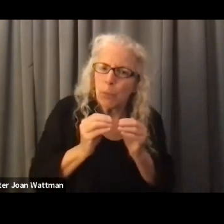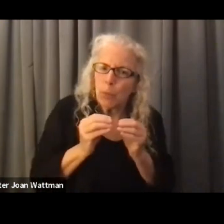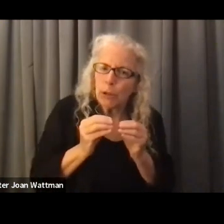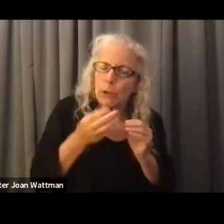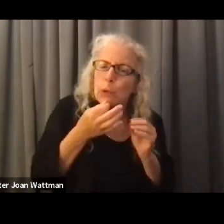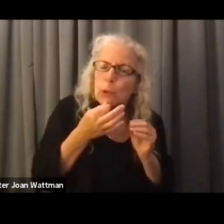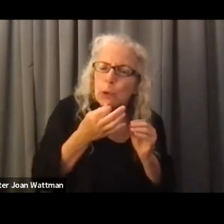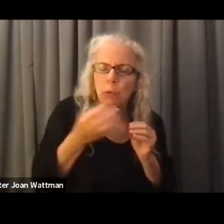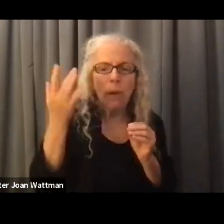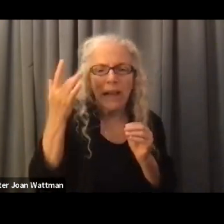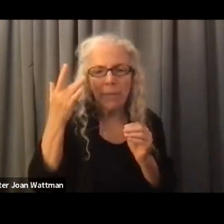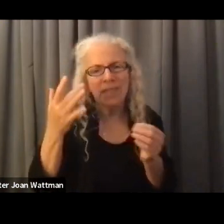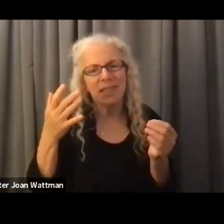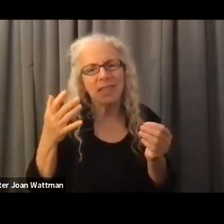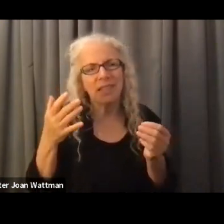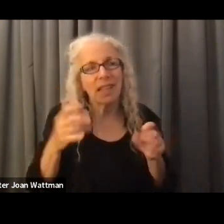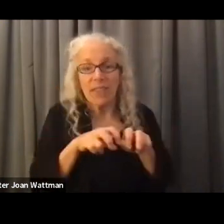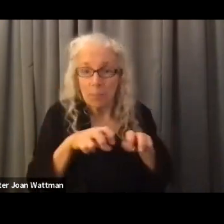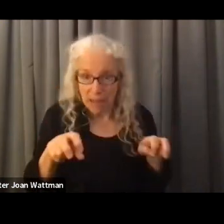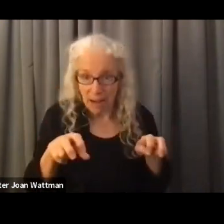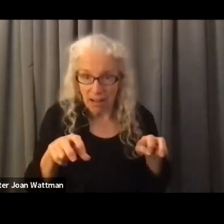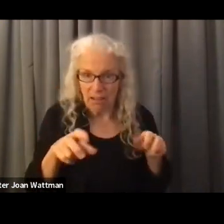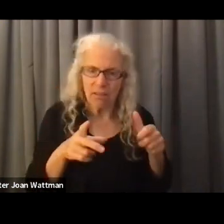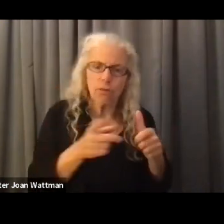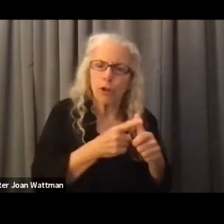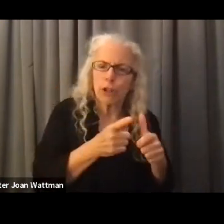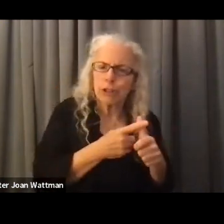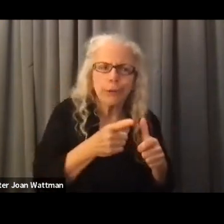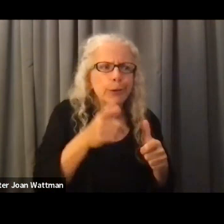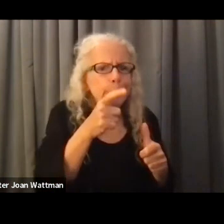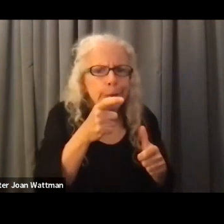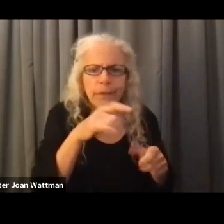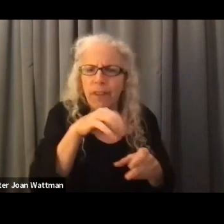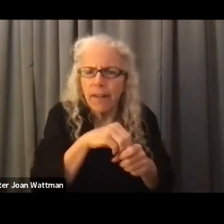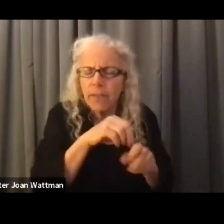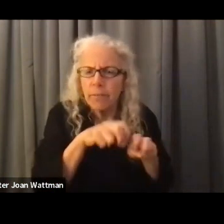look like? How would we begin to generate discussion?